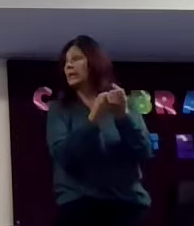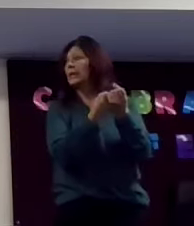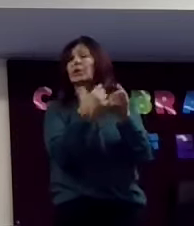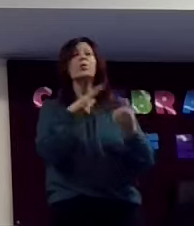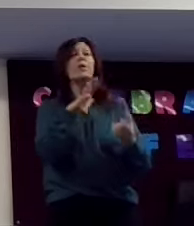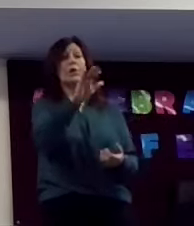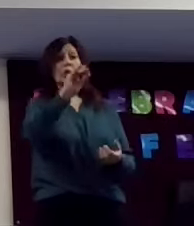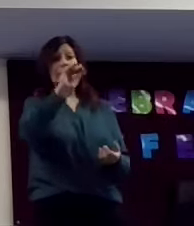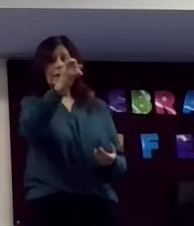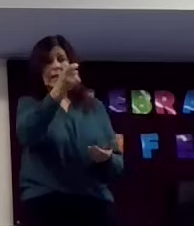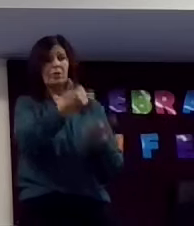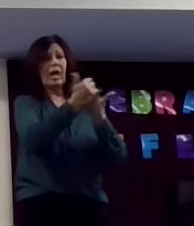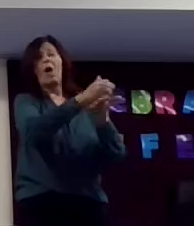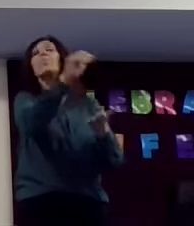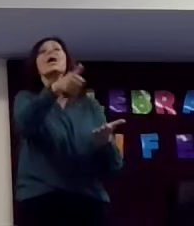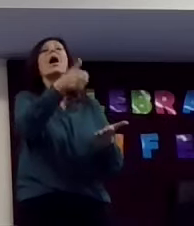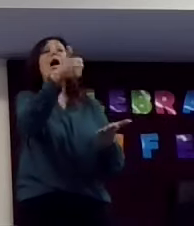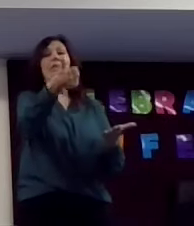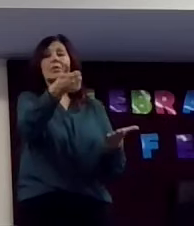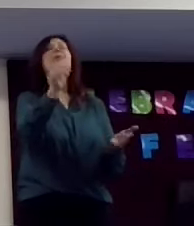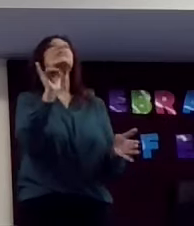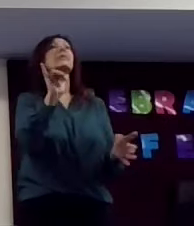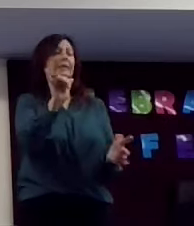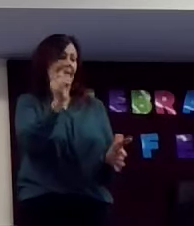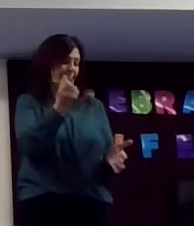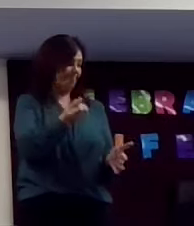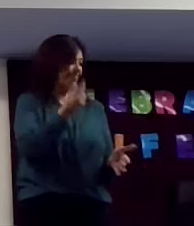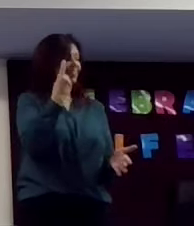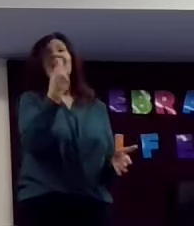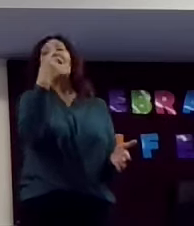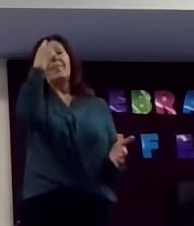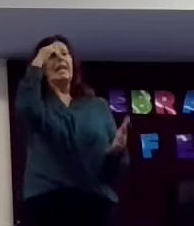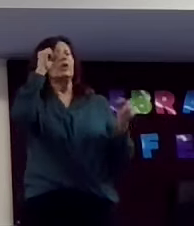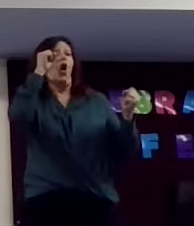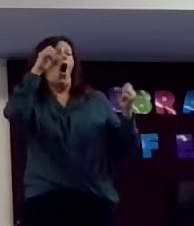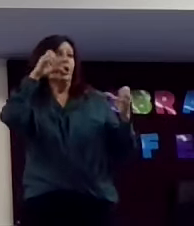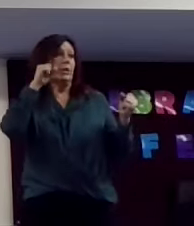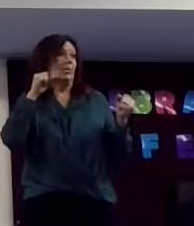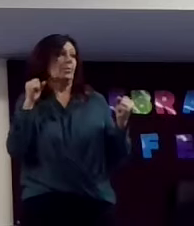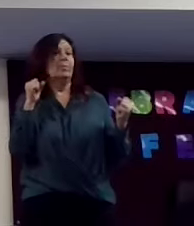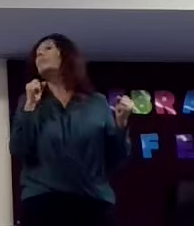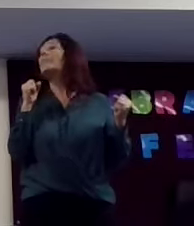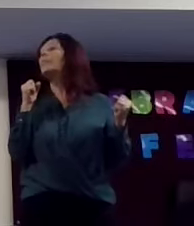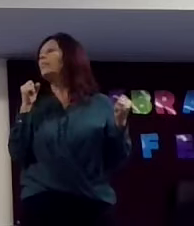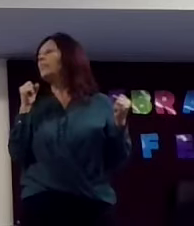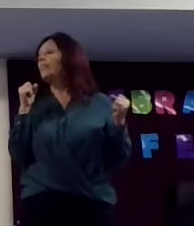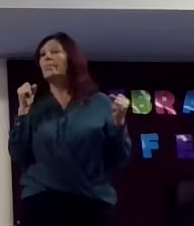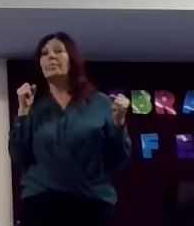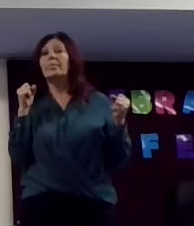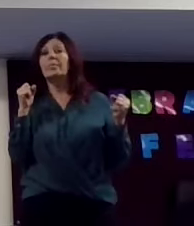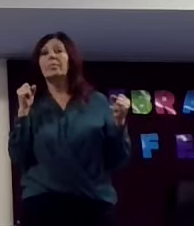your own diagnosis and you're helping others that have diagnoses. I think that's awesome. I'm just